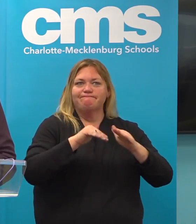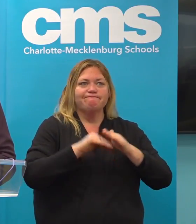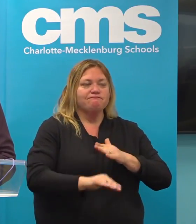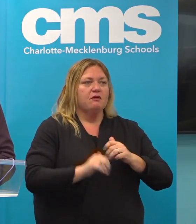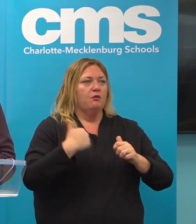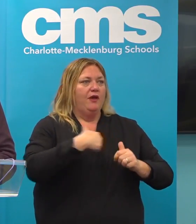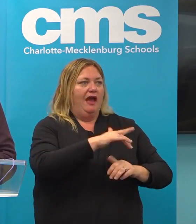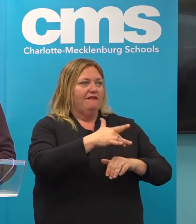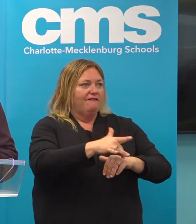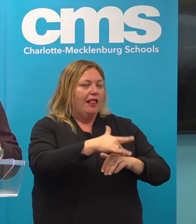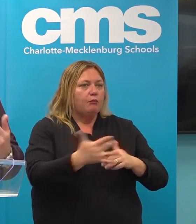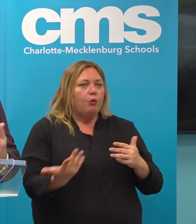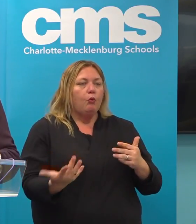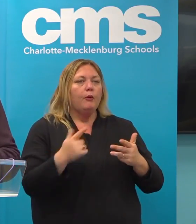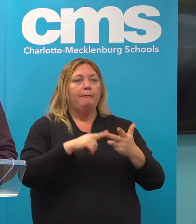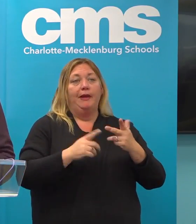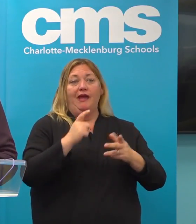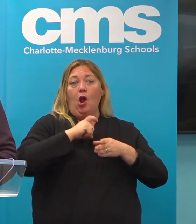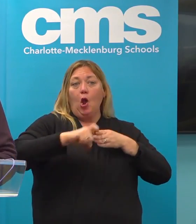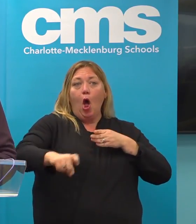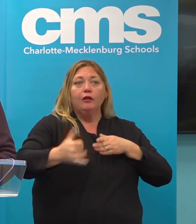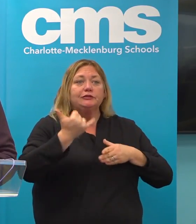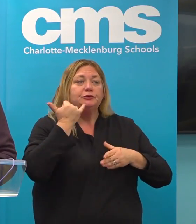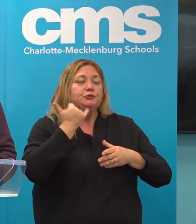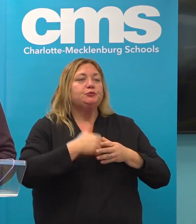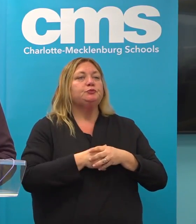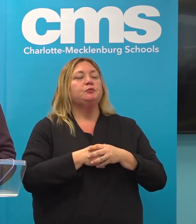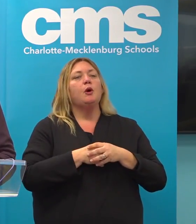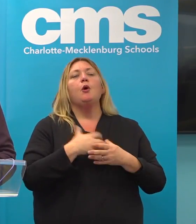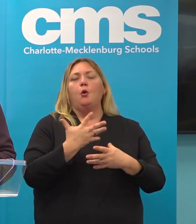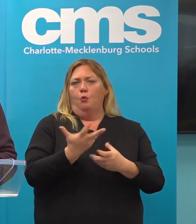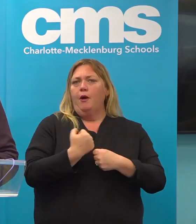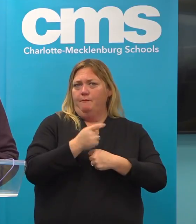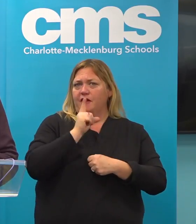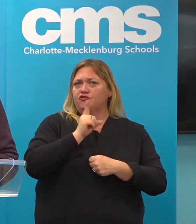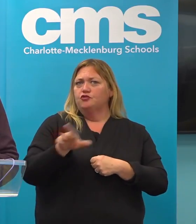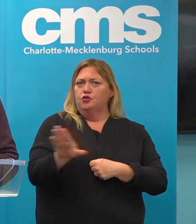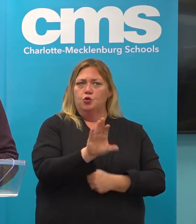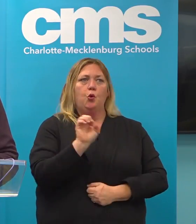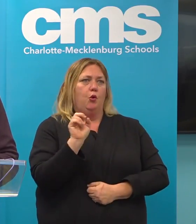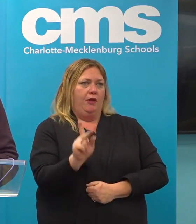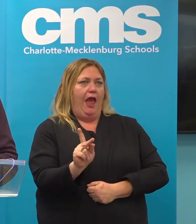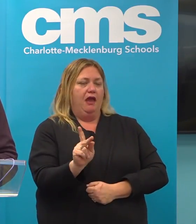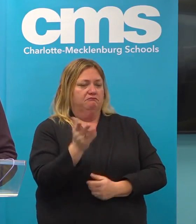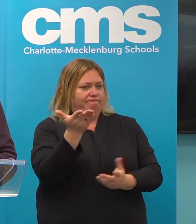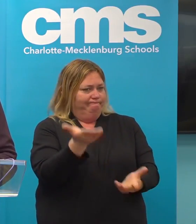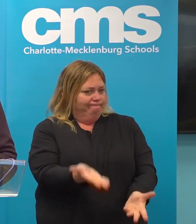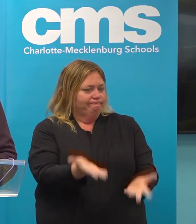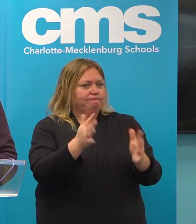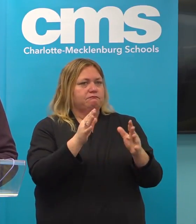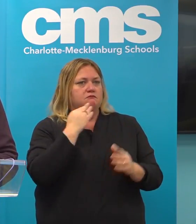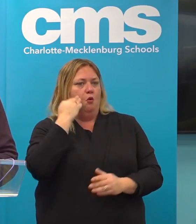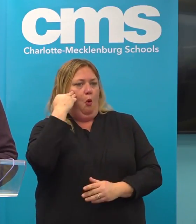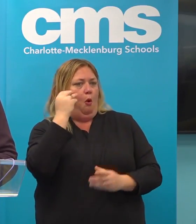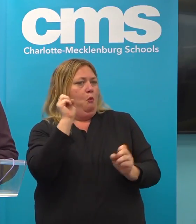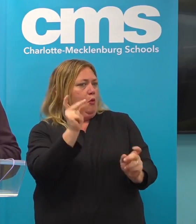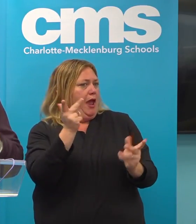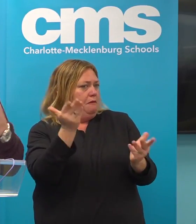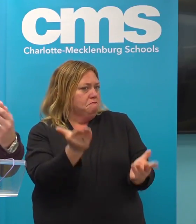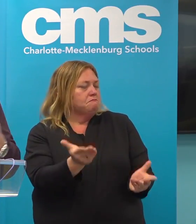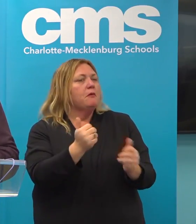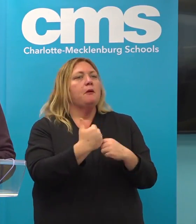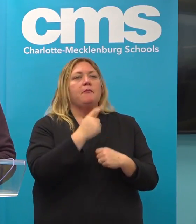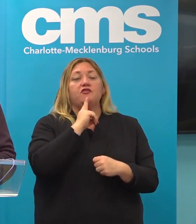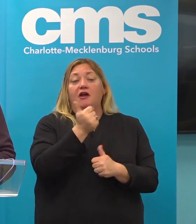have available. They may be calling you. We want to make sure that you're okay, first and foremost, but we also want to make sure that if you